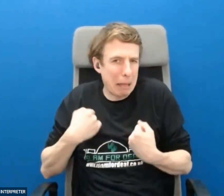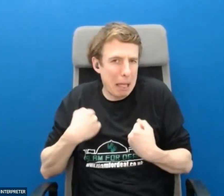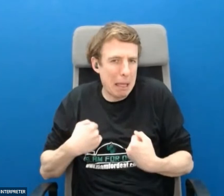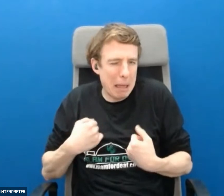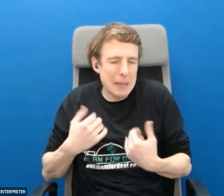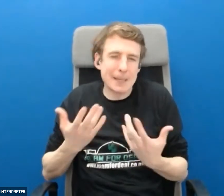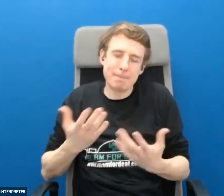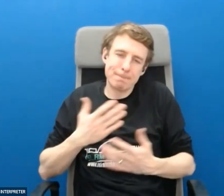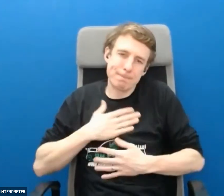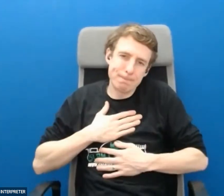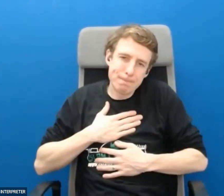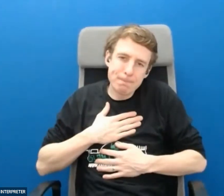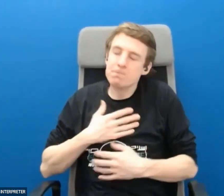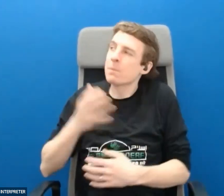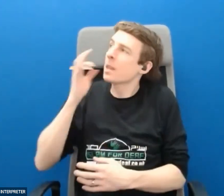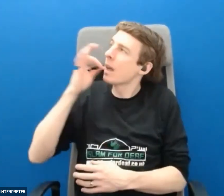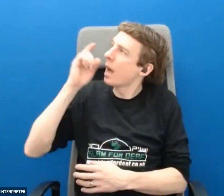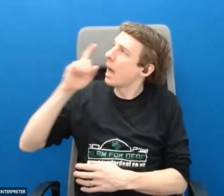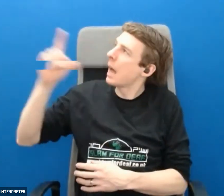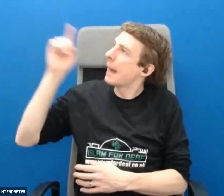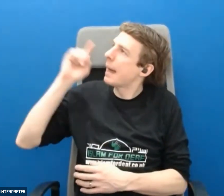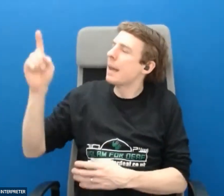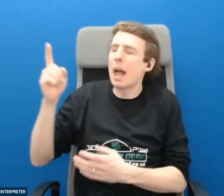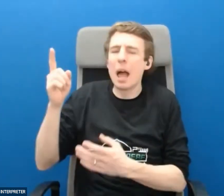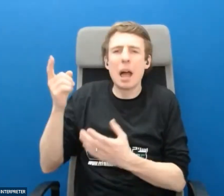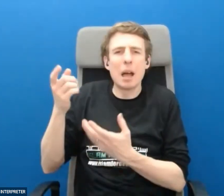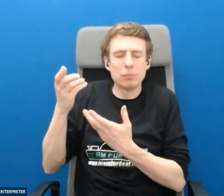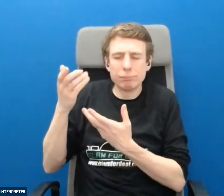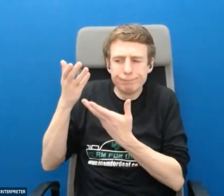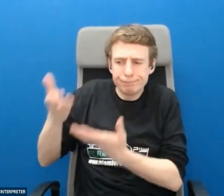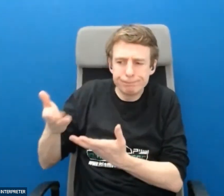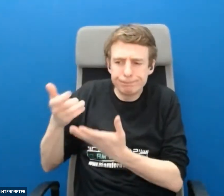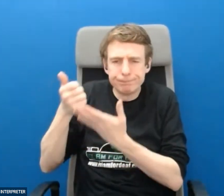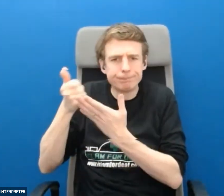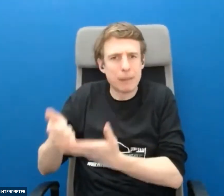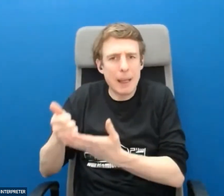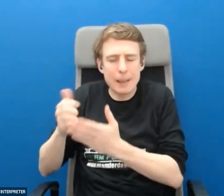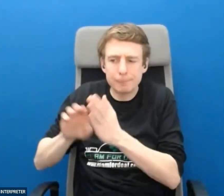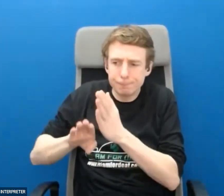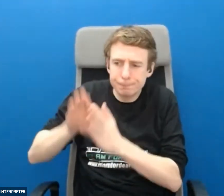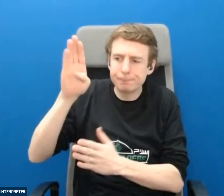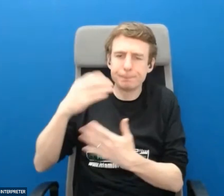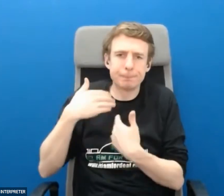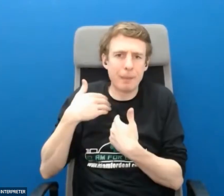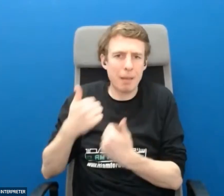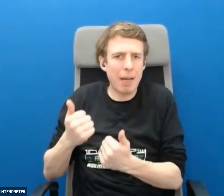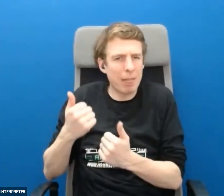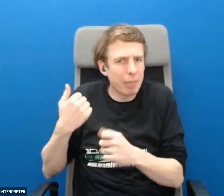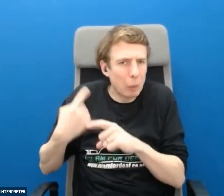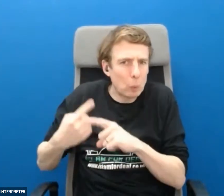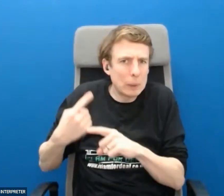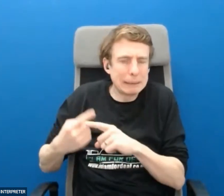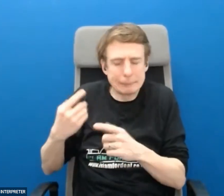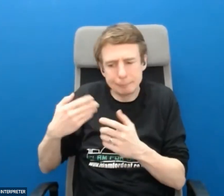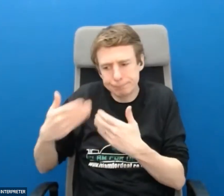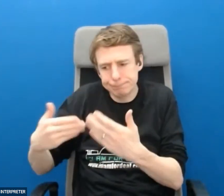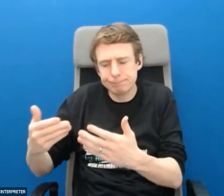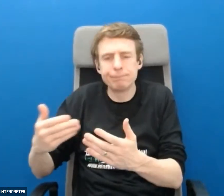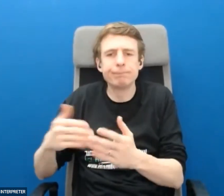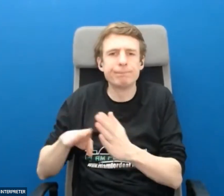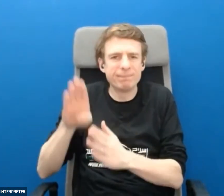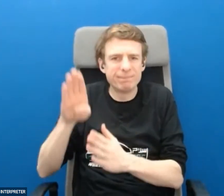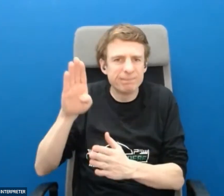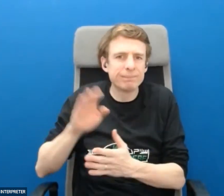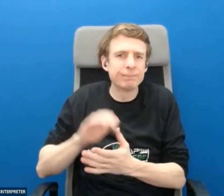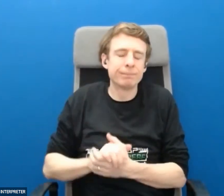speedy recovery. And please do remember him in your du'as. And it doesn't feel quite the